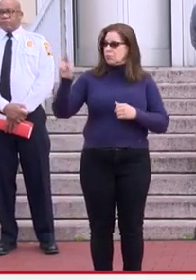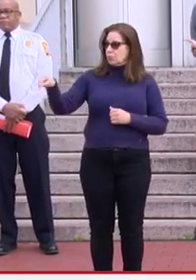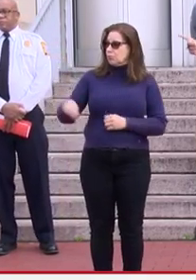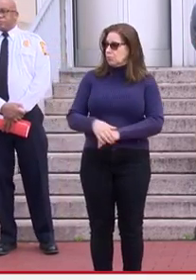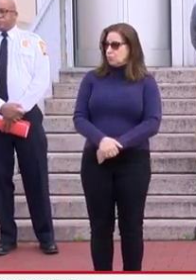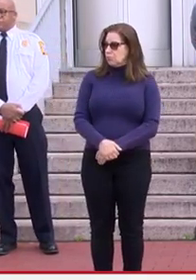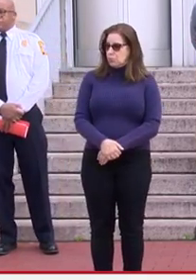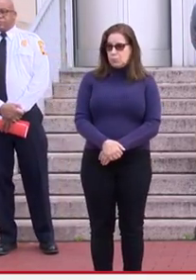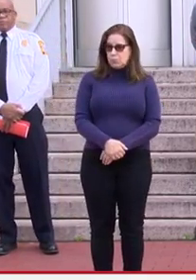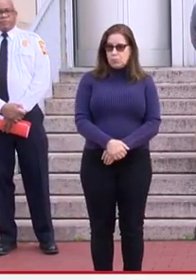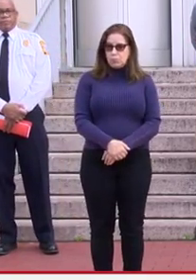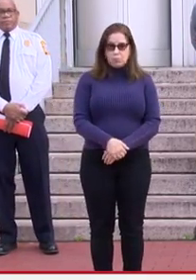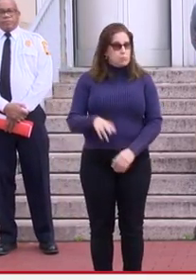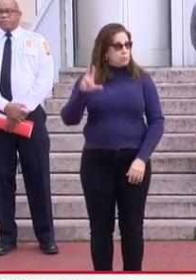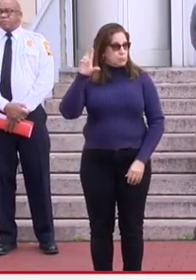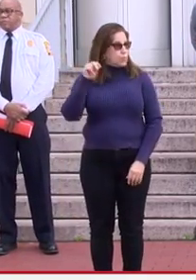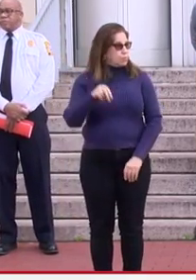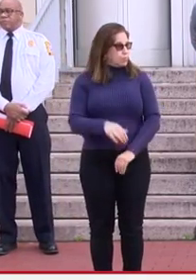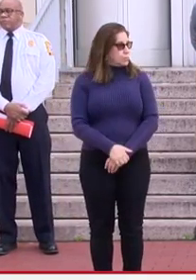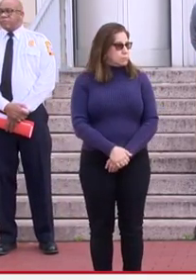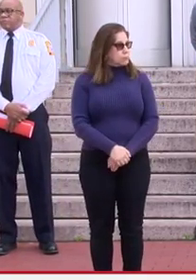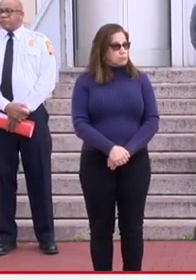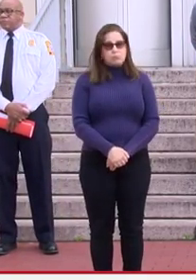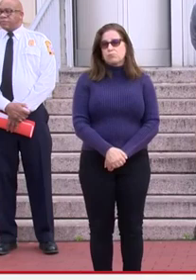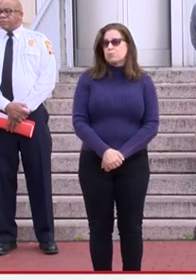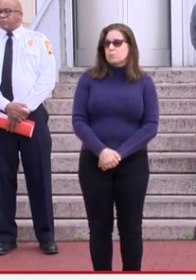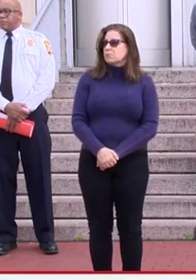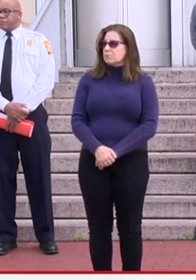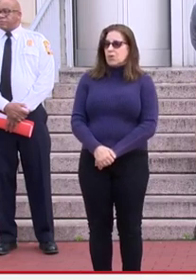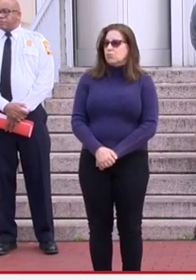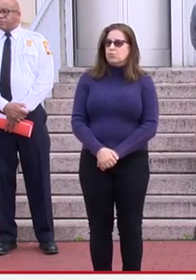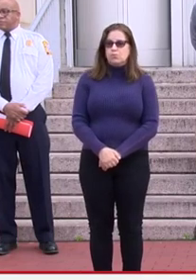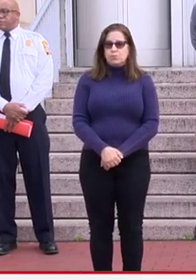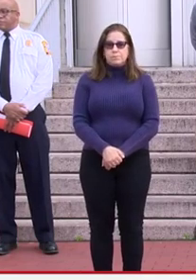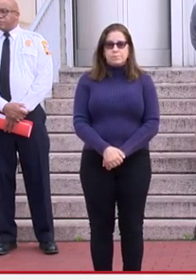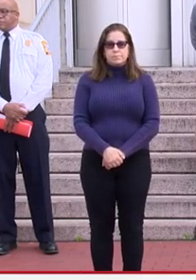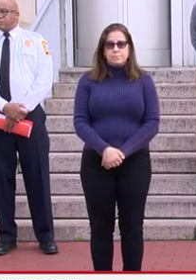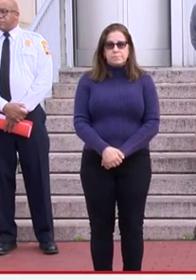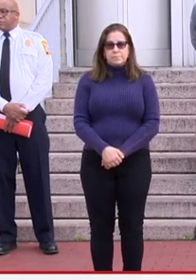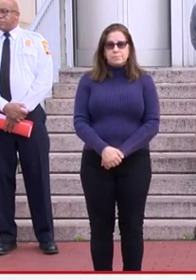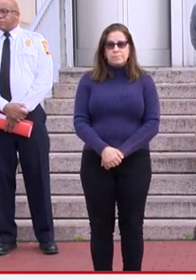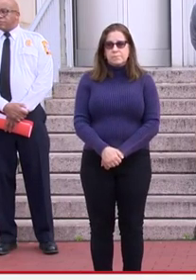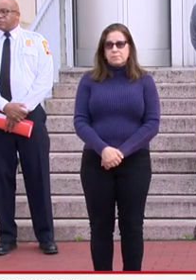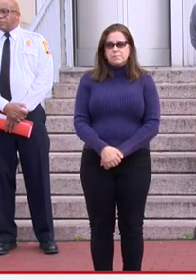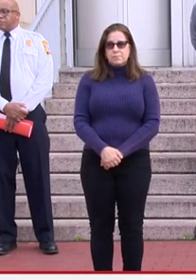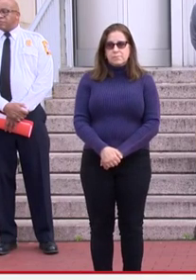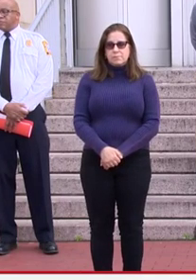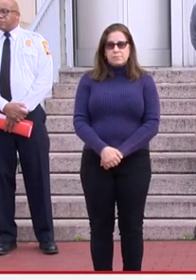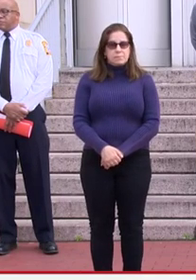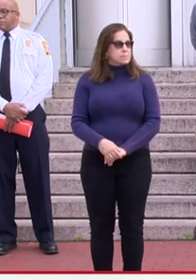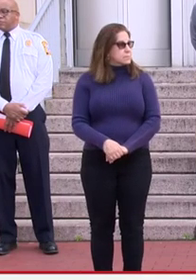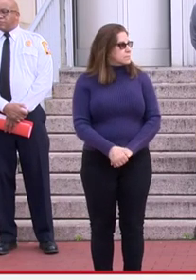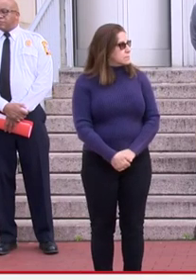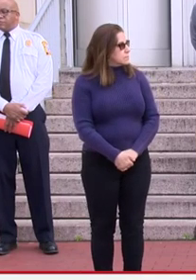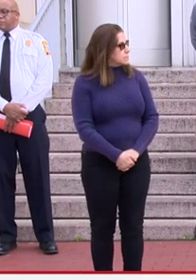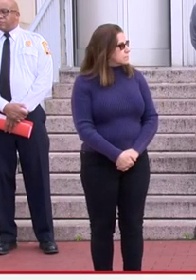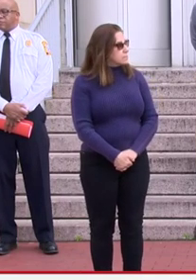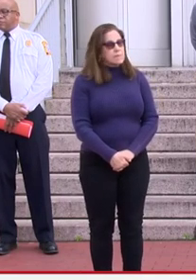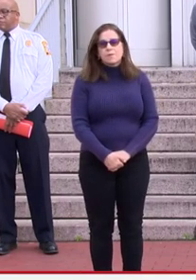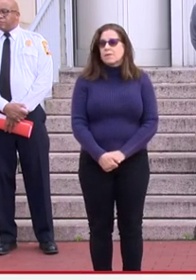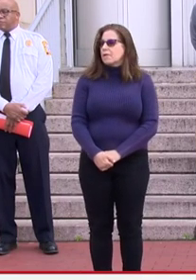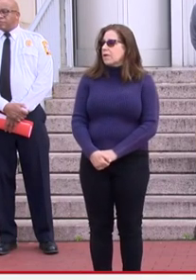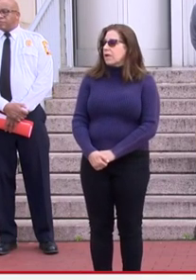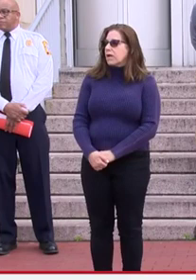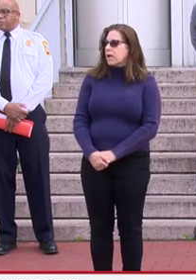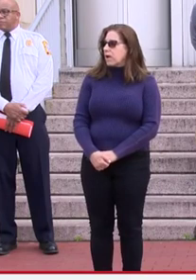you. Yes. What does transparency look like in this time in regards to the D.C. Council? I know there was some